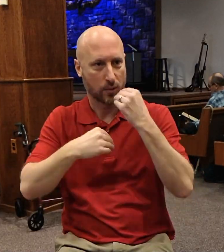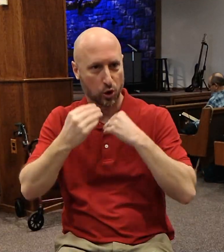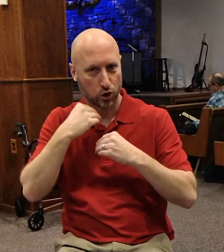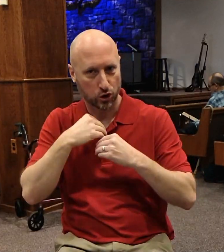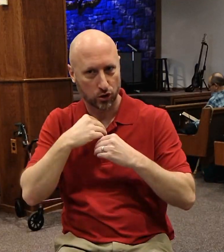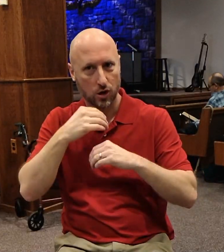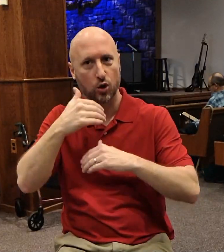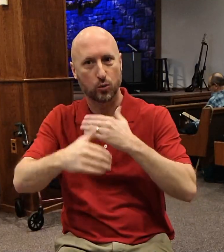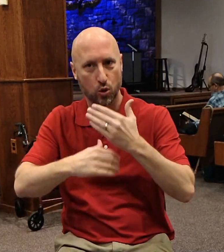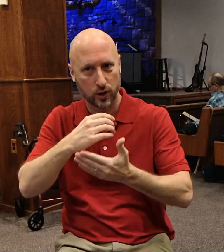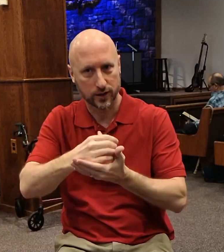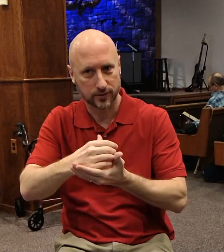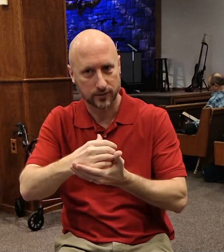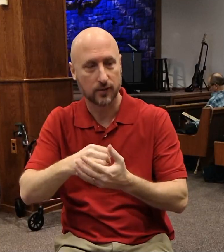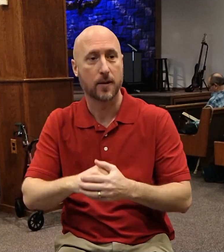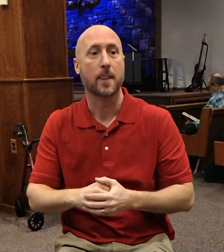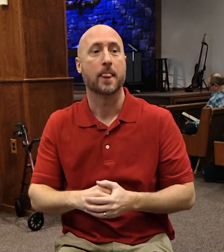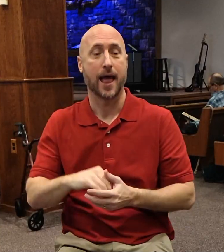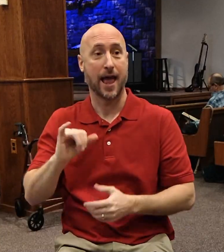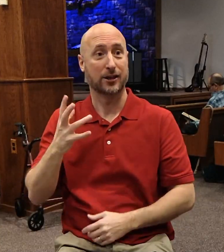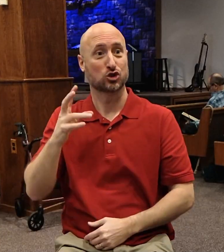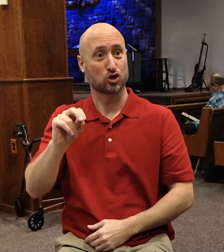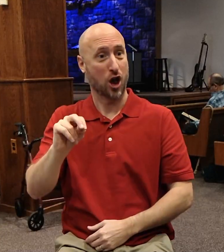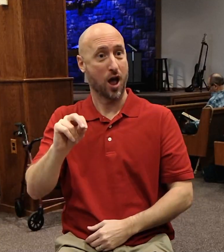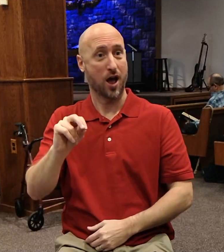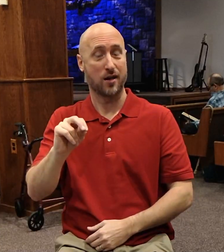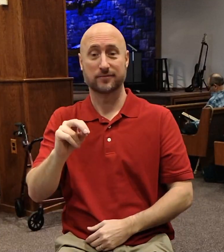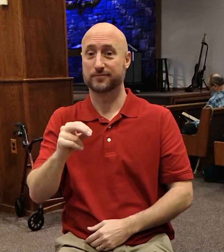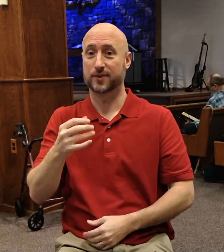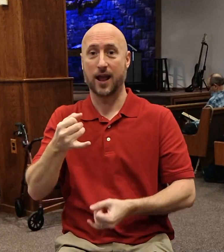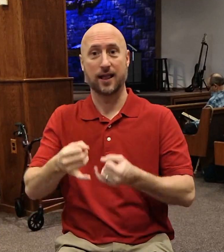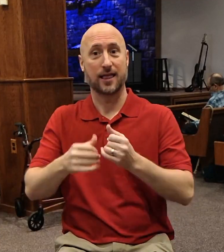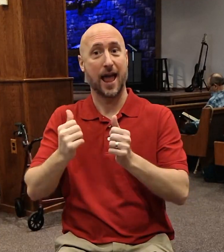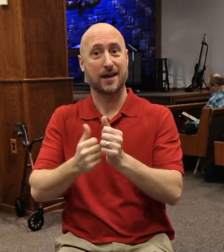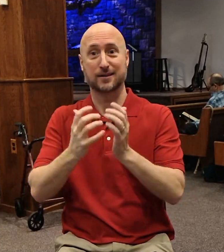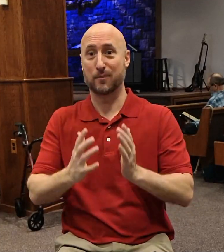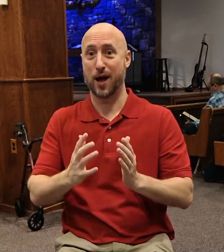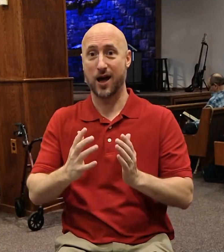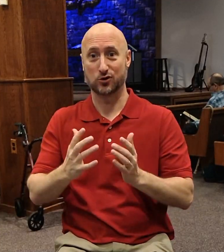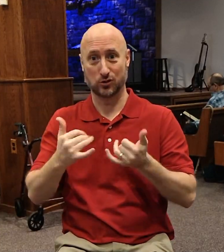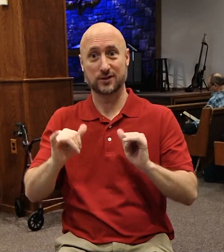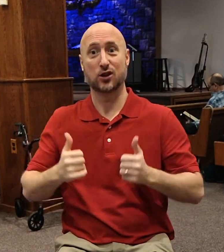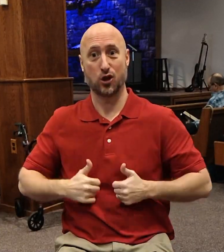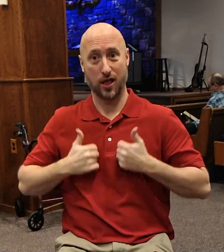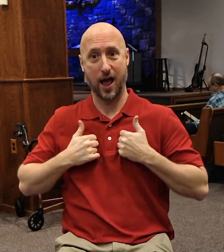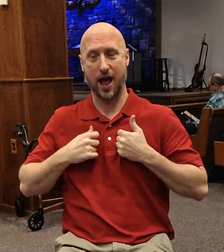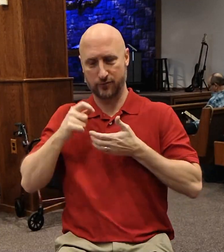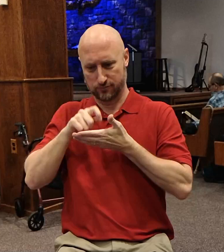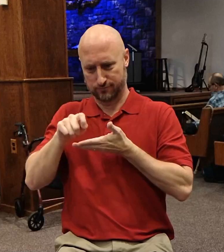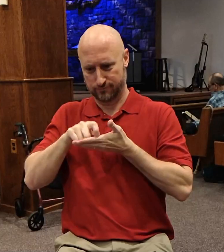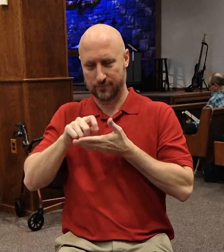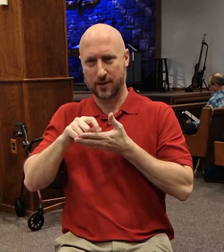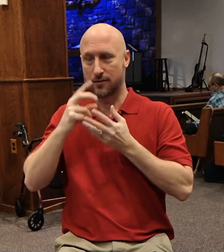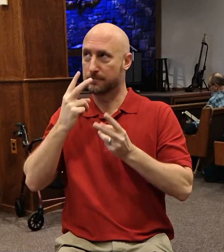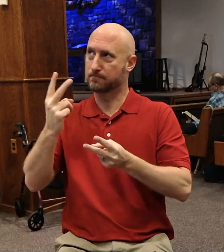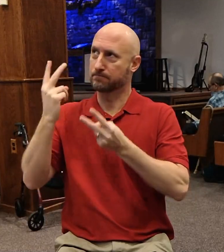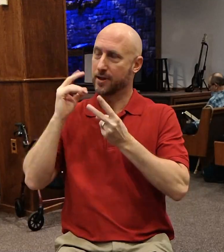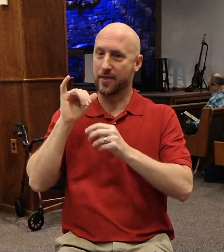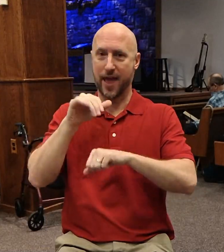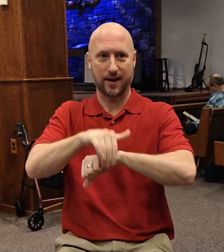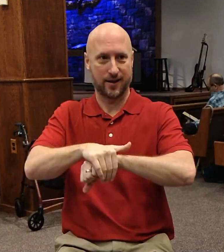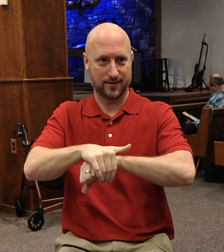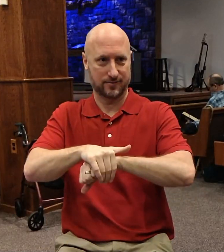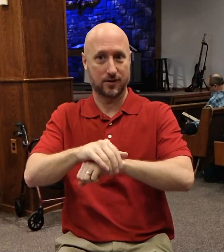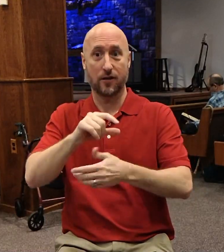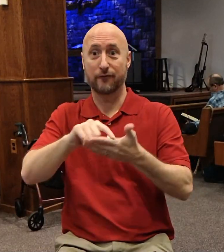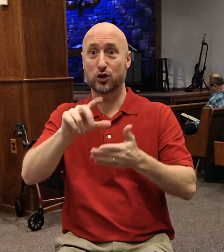And John is just reliving. He's the last apostle alive, and he's thinking of this night. And it says in verse 31, when he was